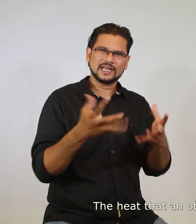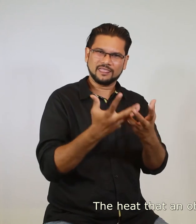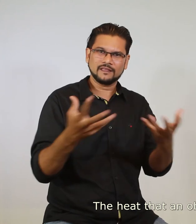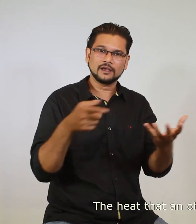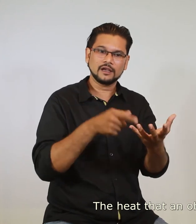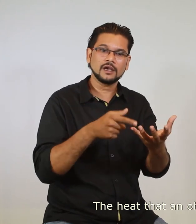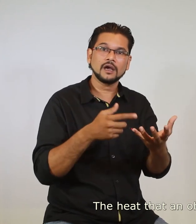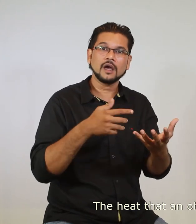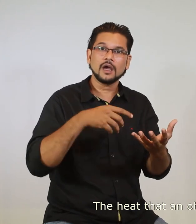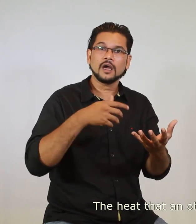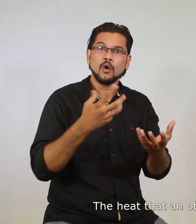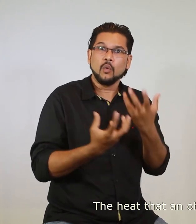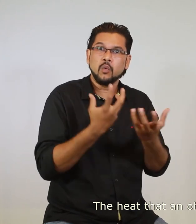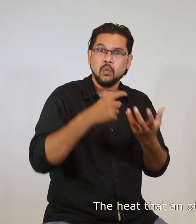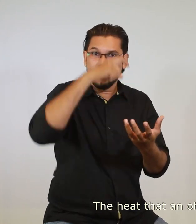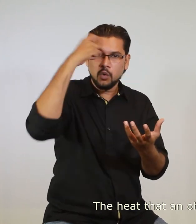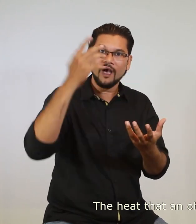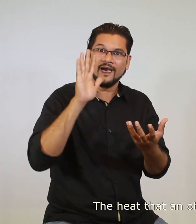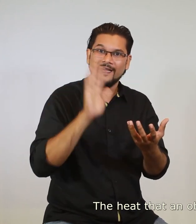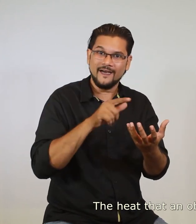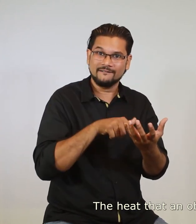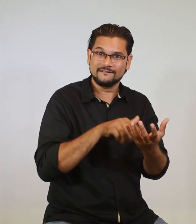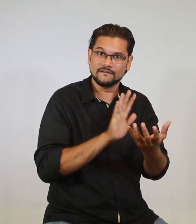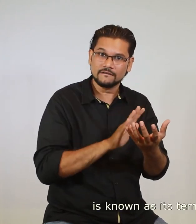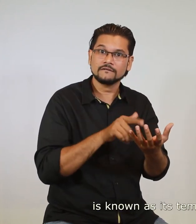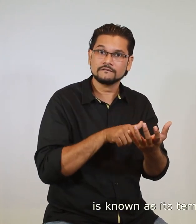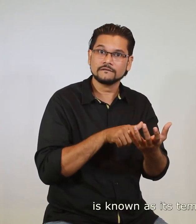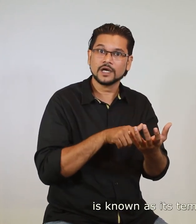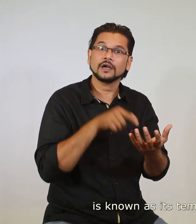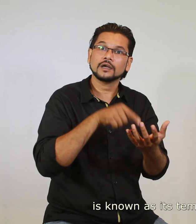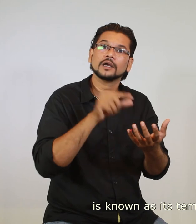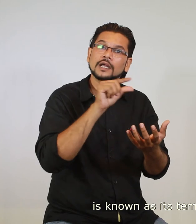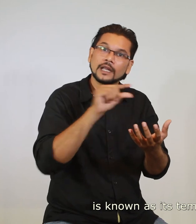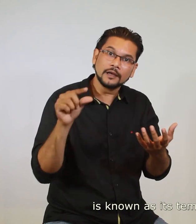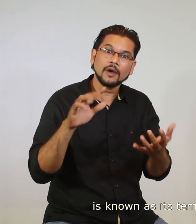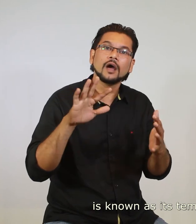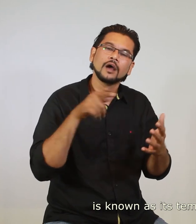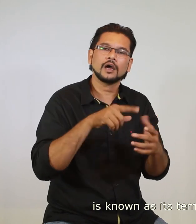The heat that an object has is known as its temperature.